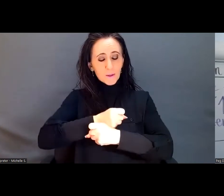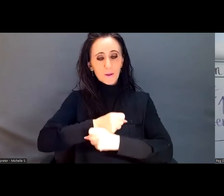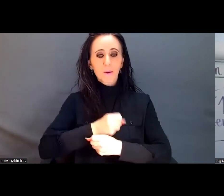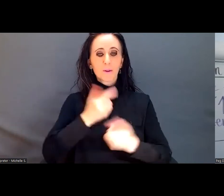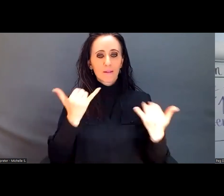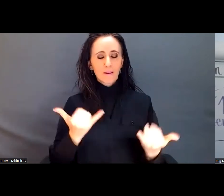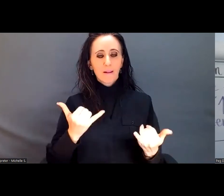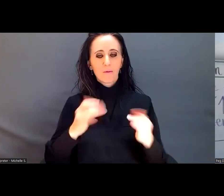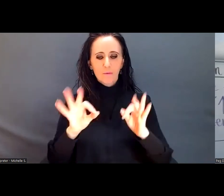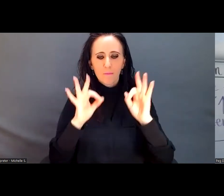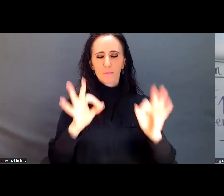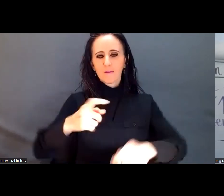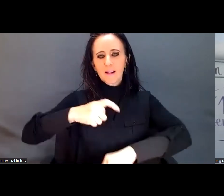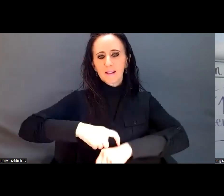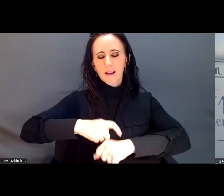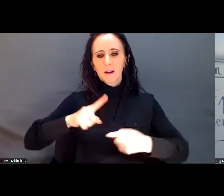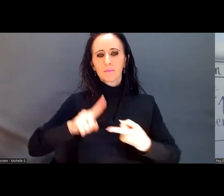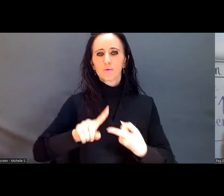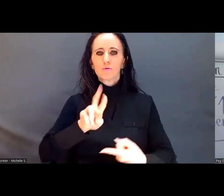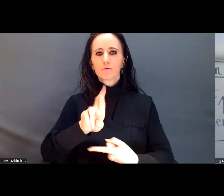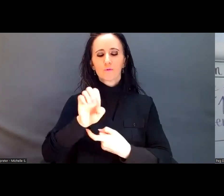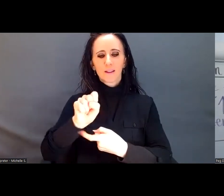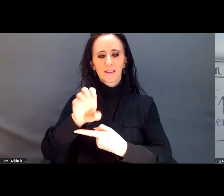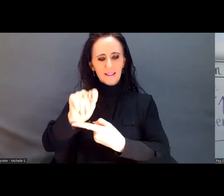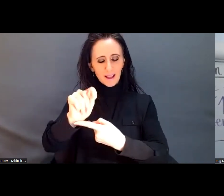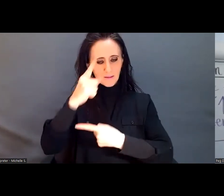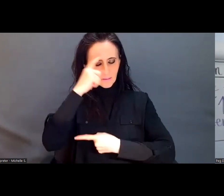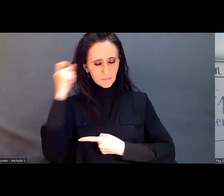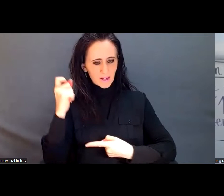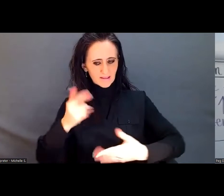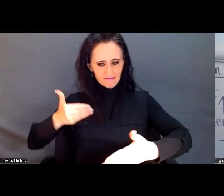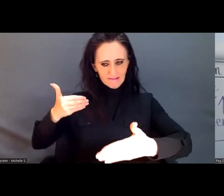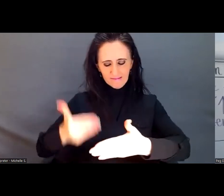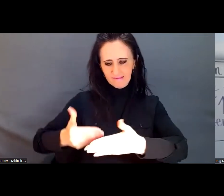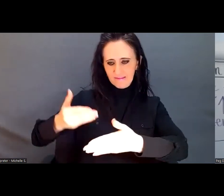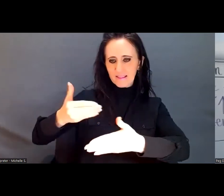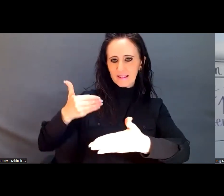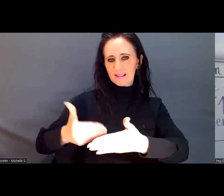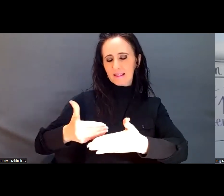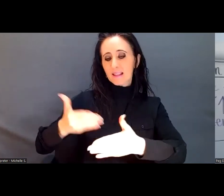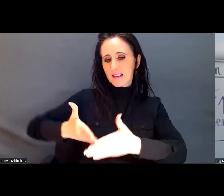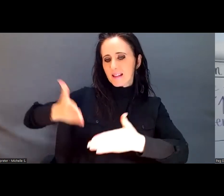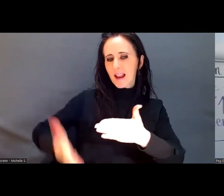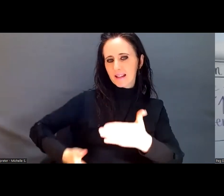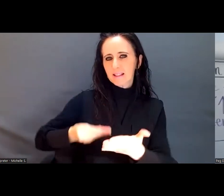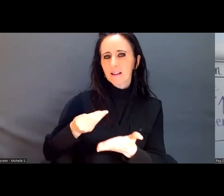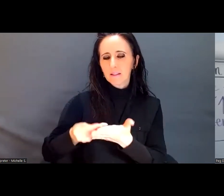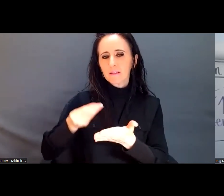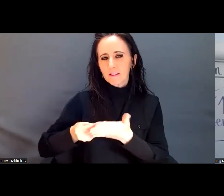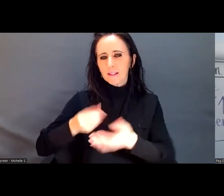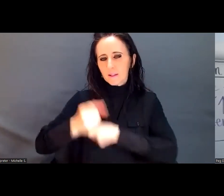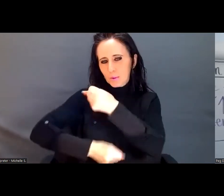the end of the calendar year, the beginning of a new fiscal year. Great time to reset,